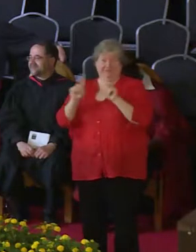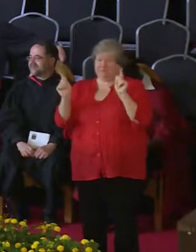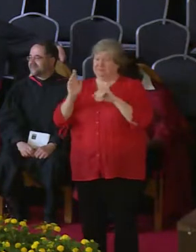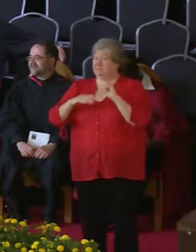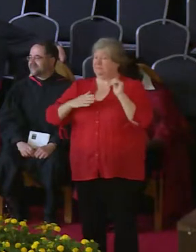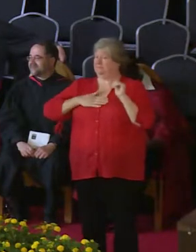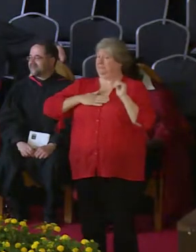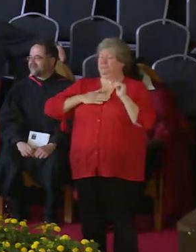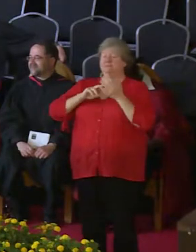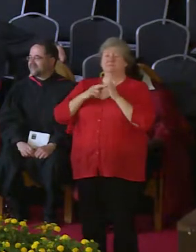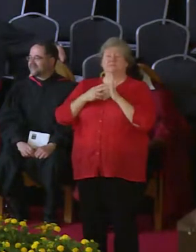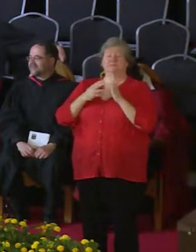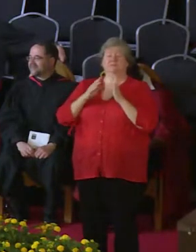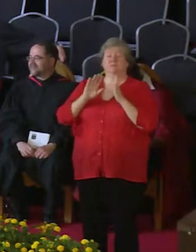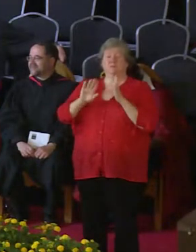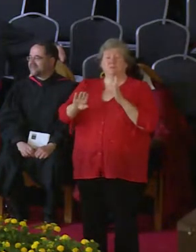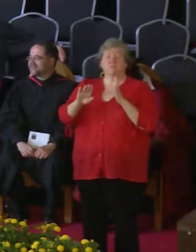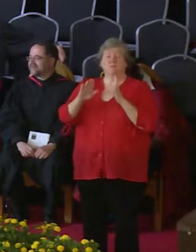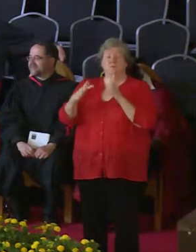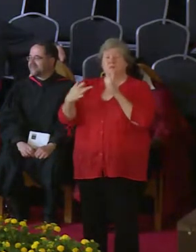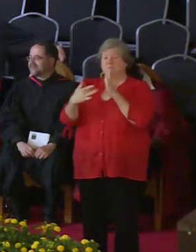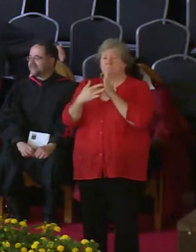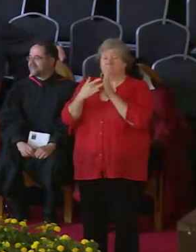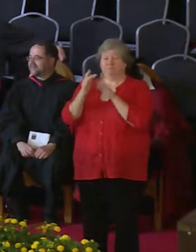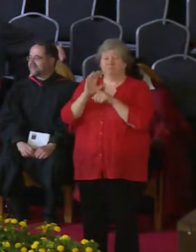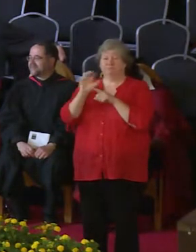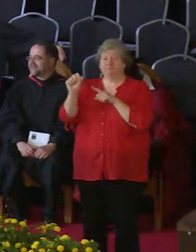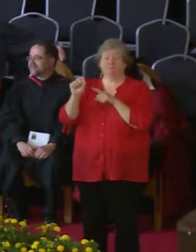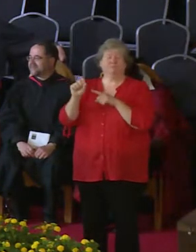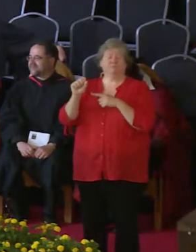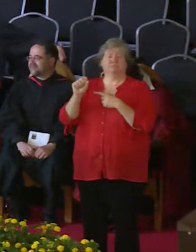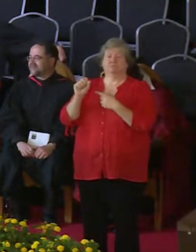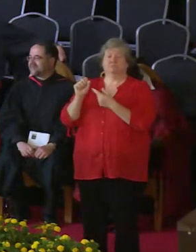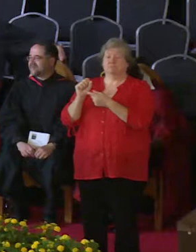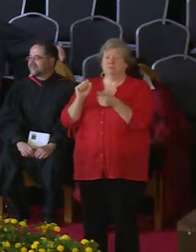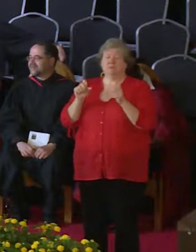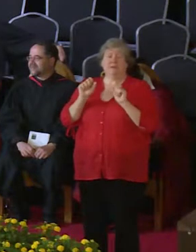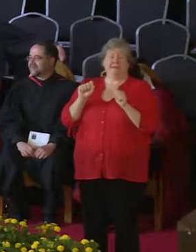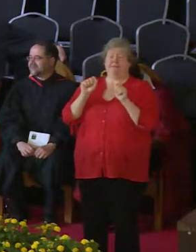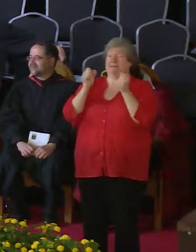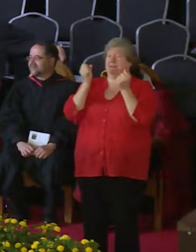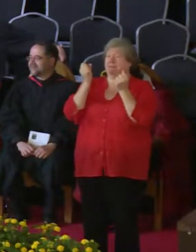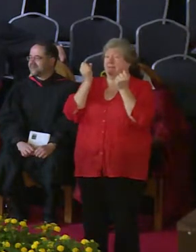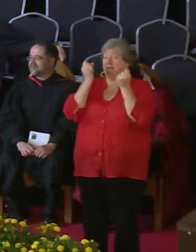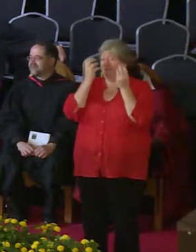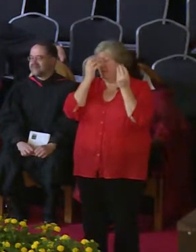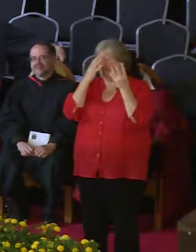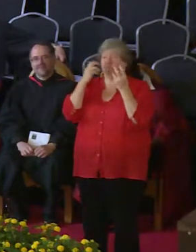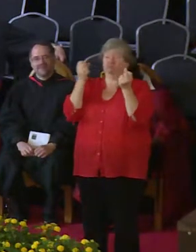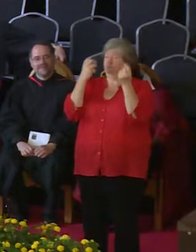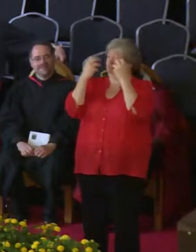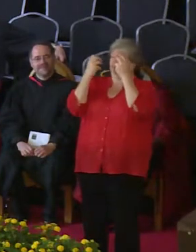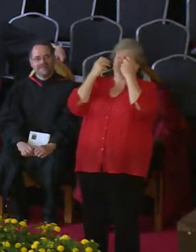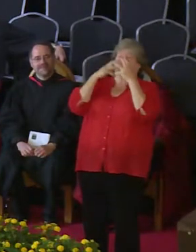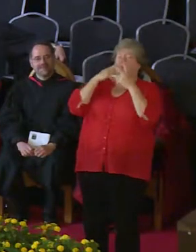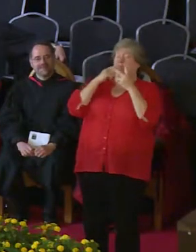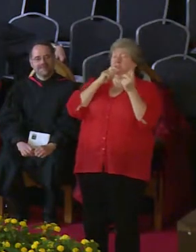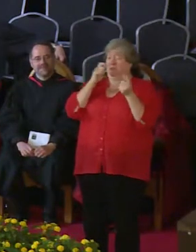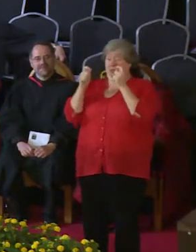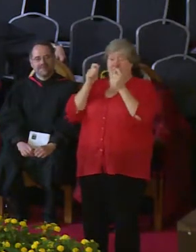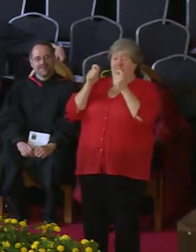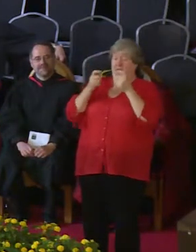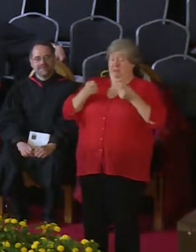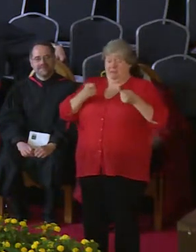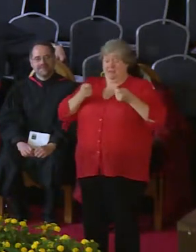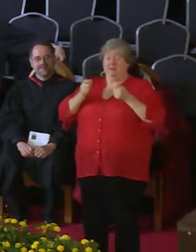unprecedented ways. Young people are very, very good at coping with lots of information and shifting their attention